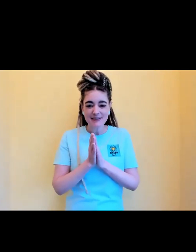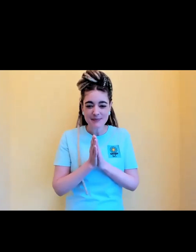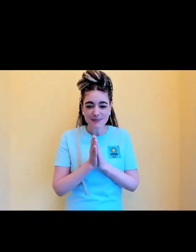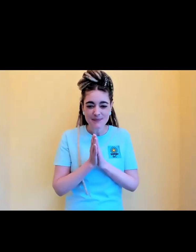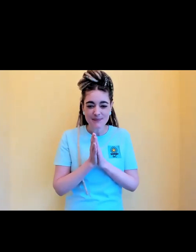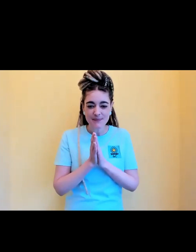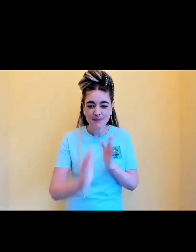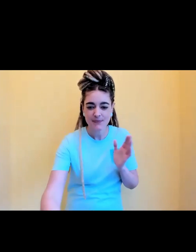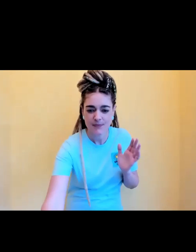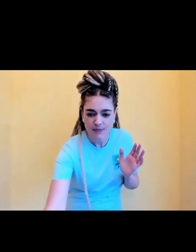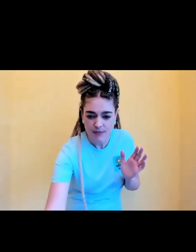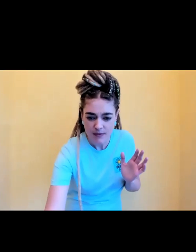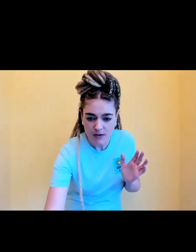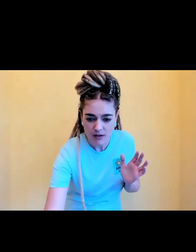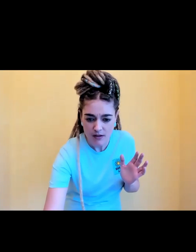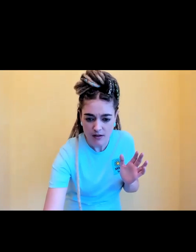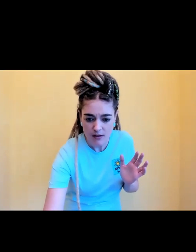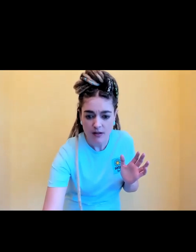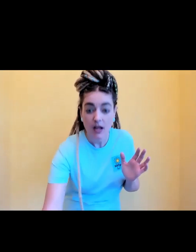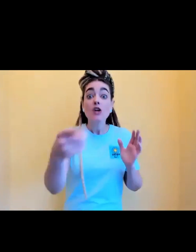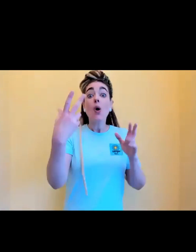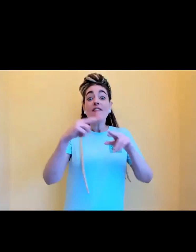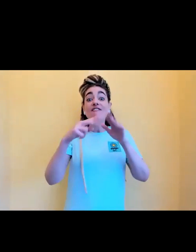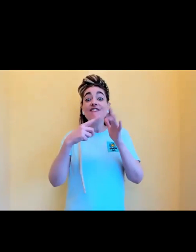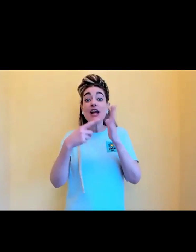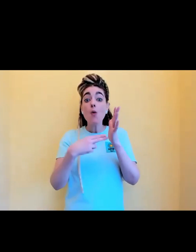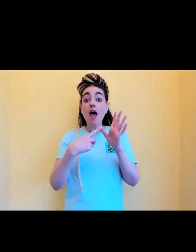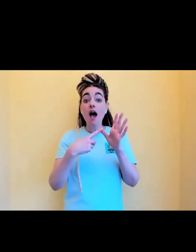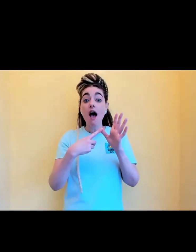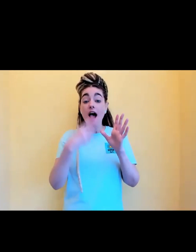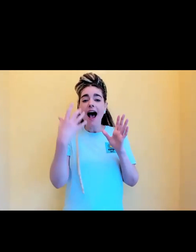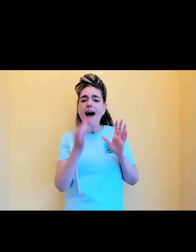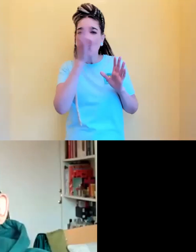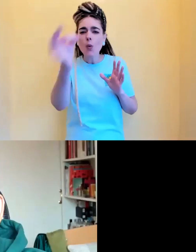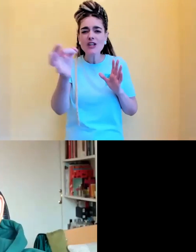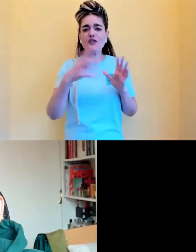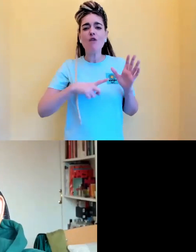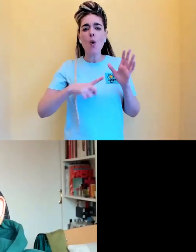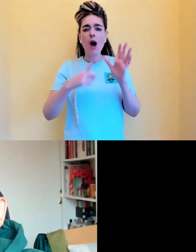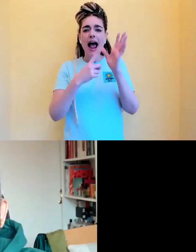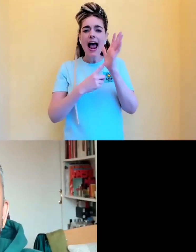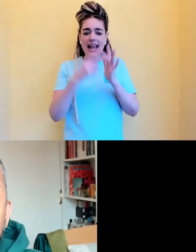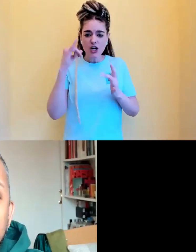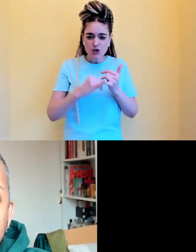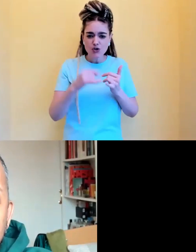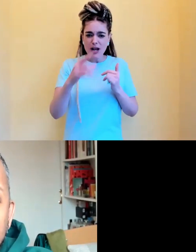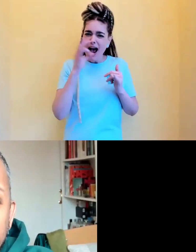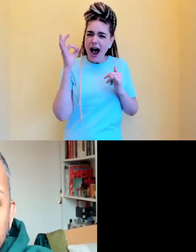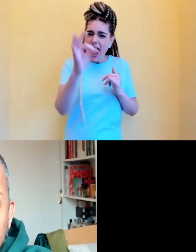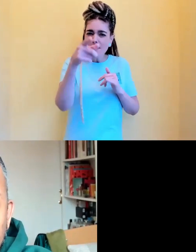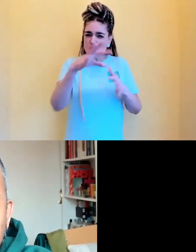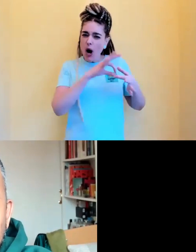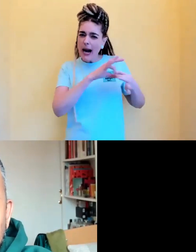Fiona Slater, who has got a question for Ailís. How did your collaboration with Koji